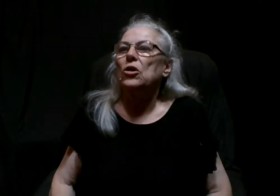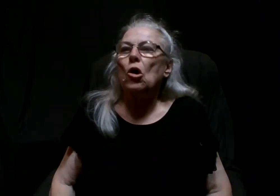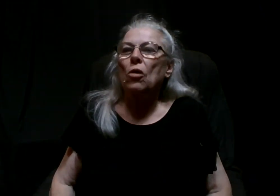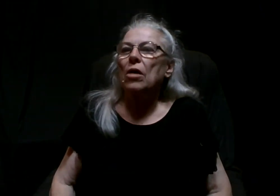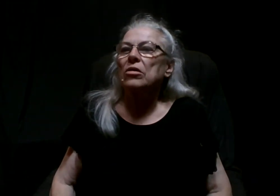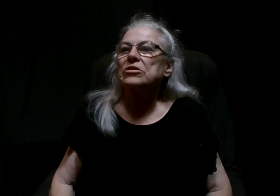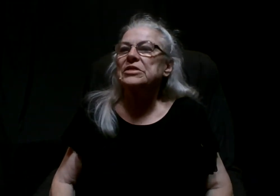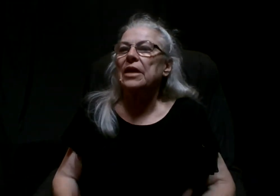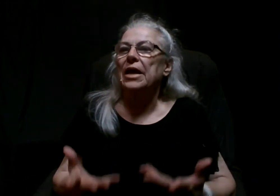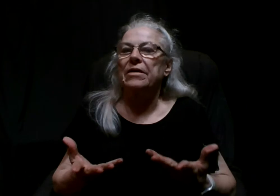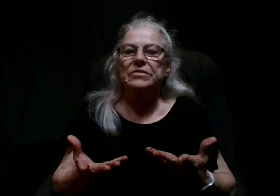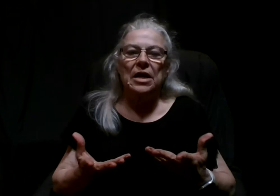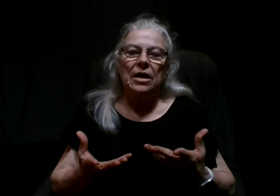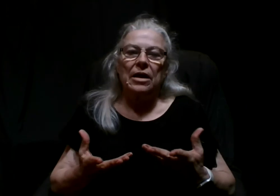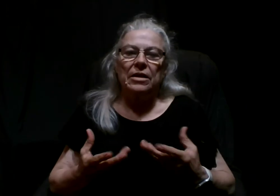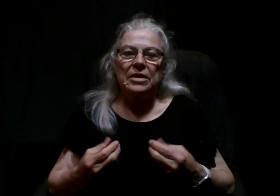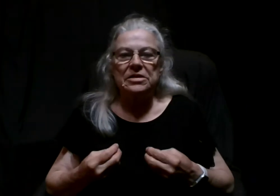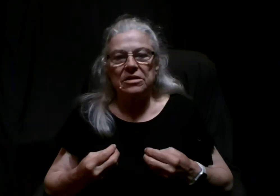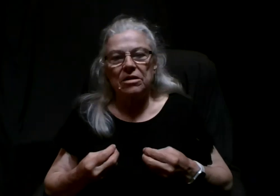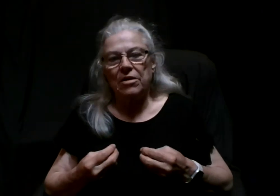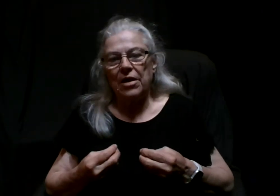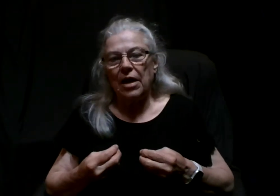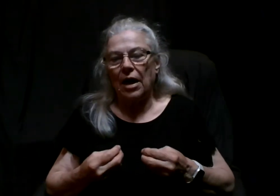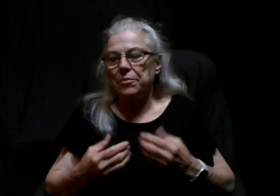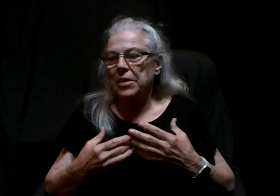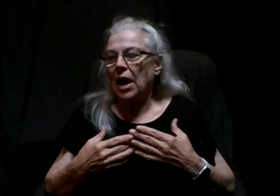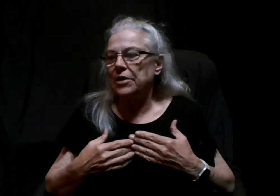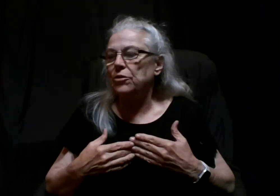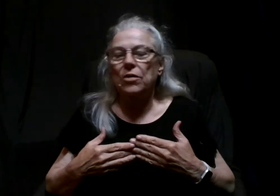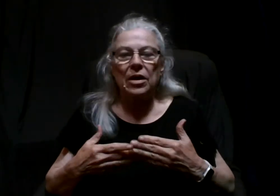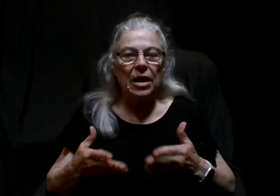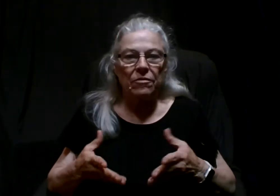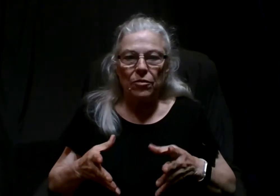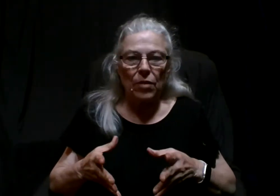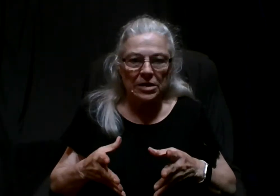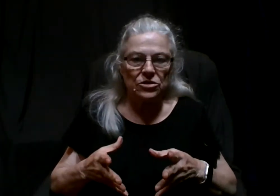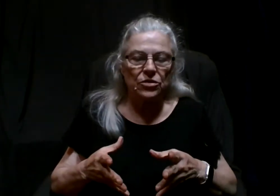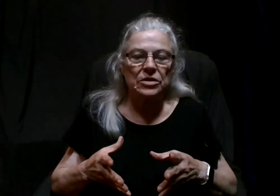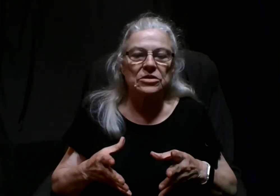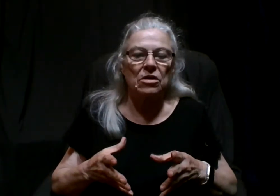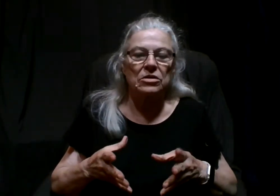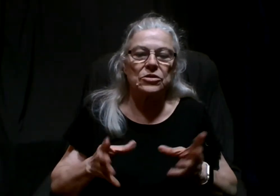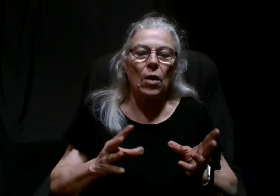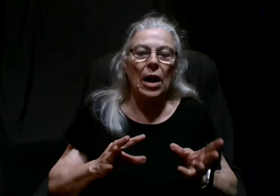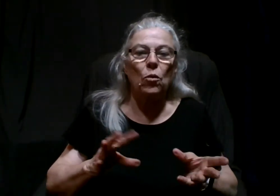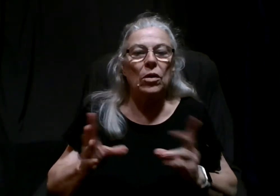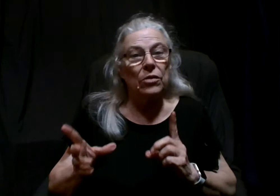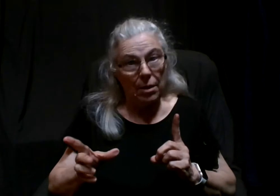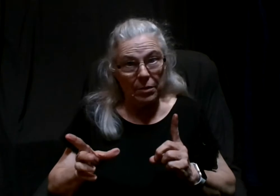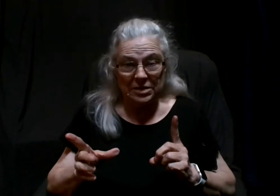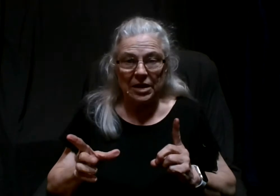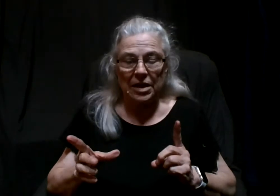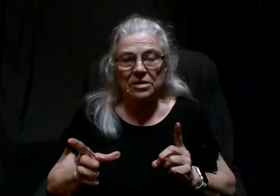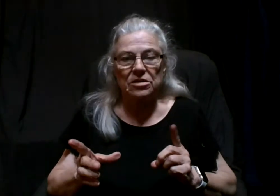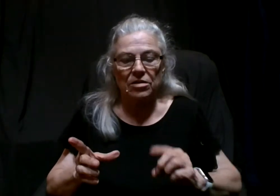No longer slaves. This song, I do not have the rights to the song, so I will not be singing the song in